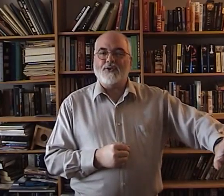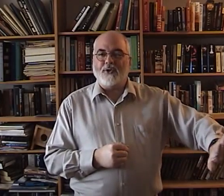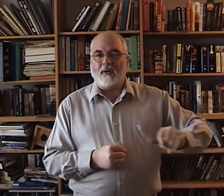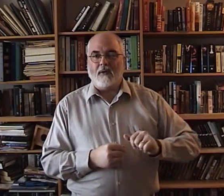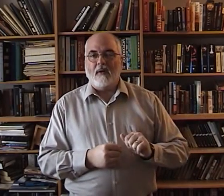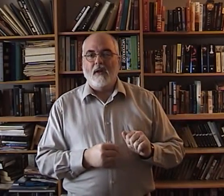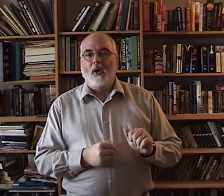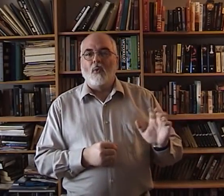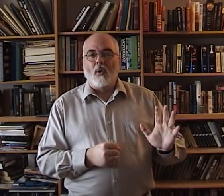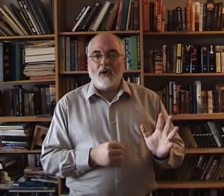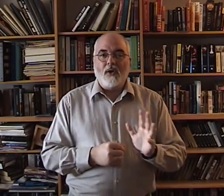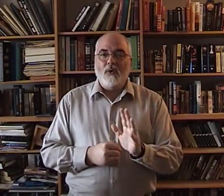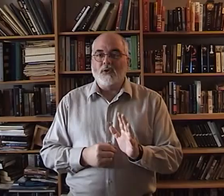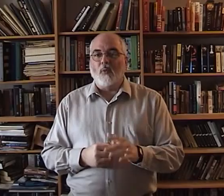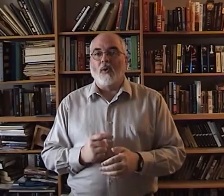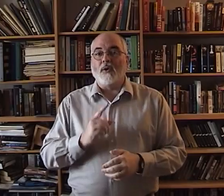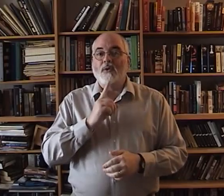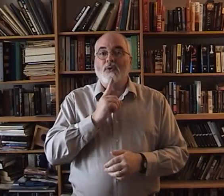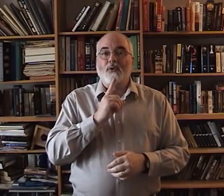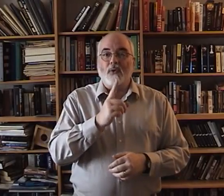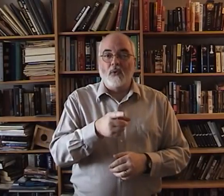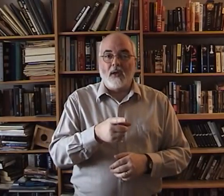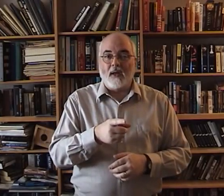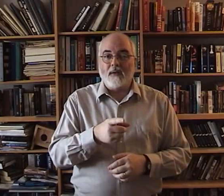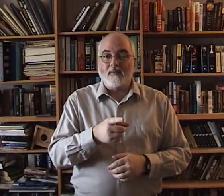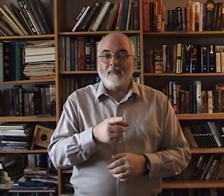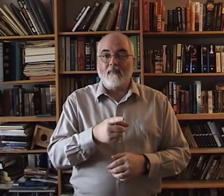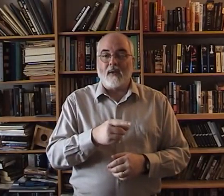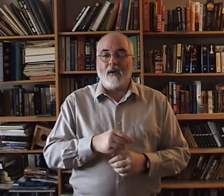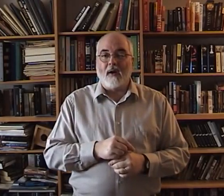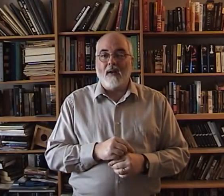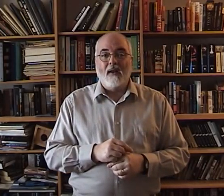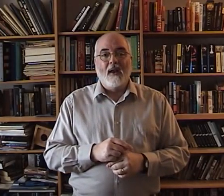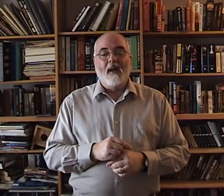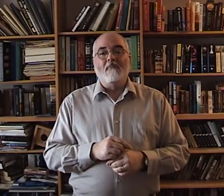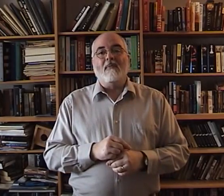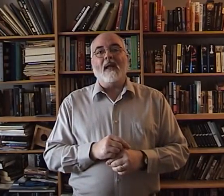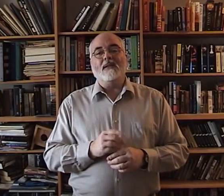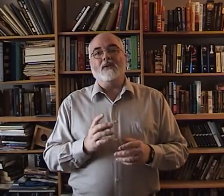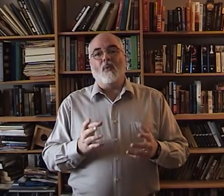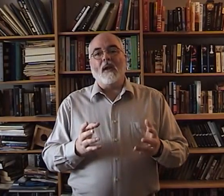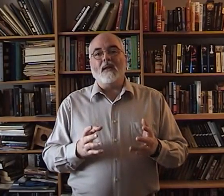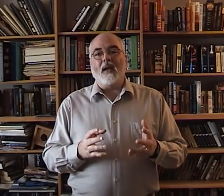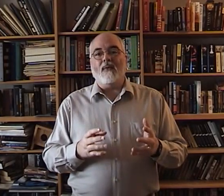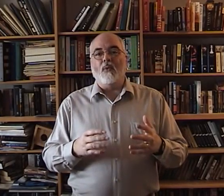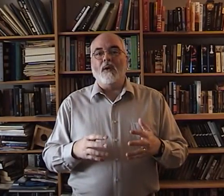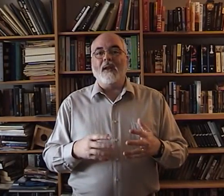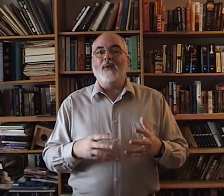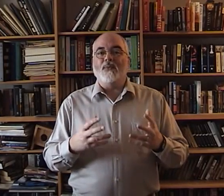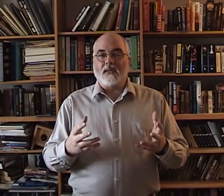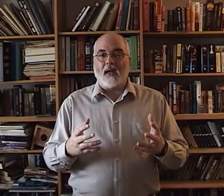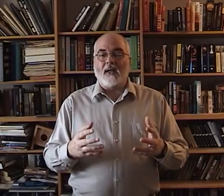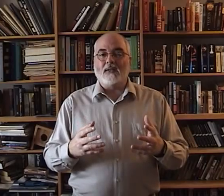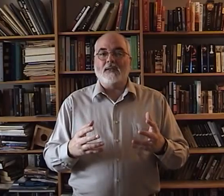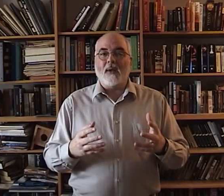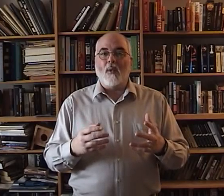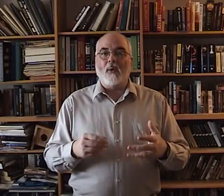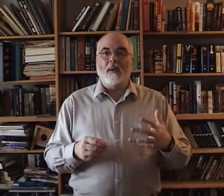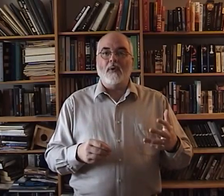question. We're gonna use the word truly, all right? That's just the way the deaf would emphasize, the same way we would